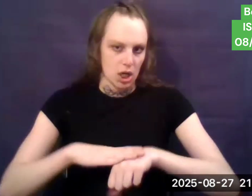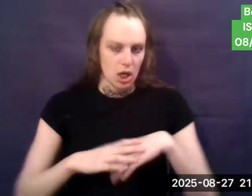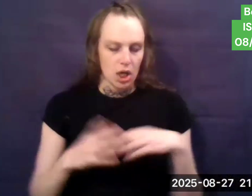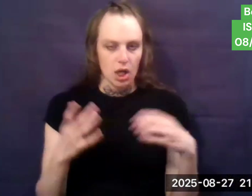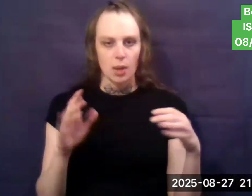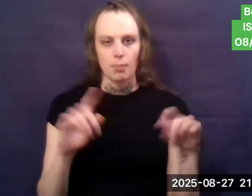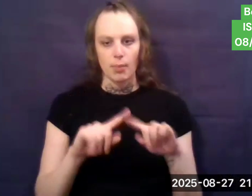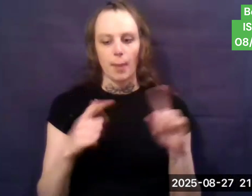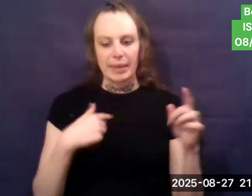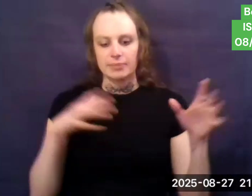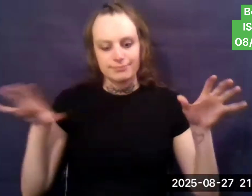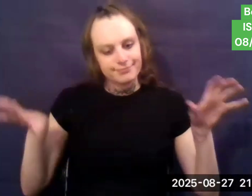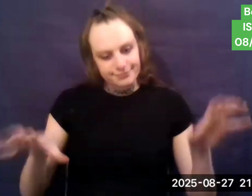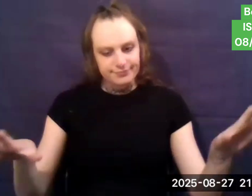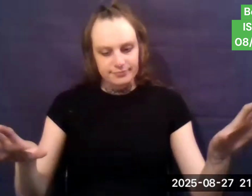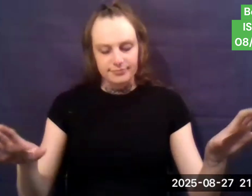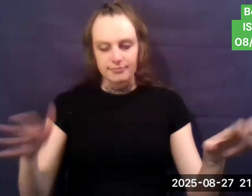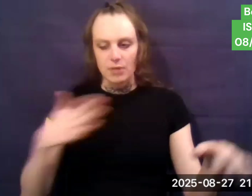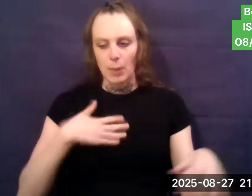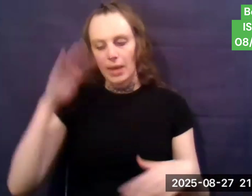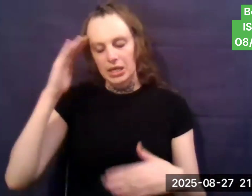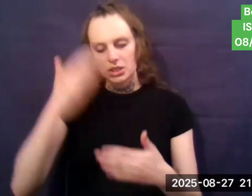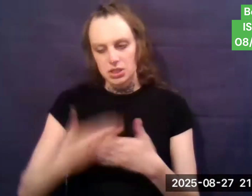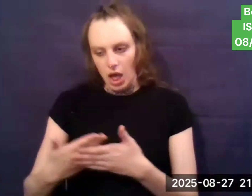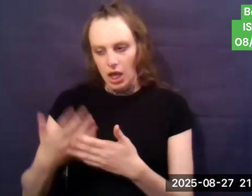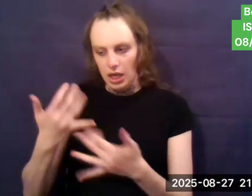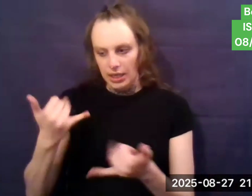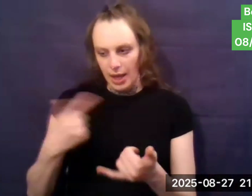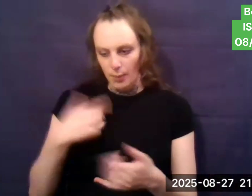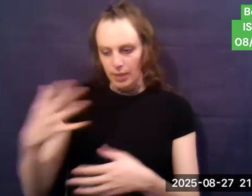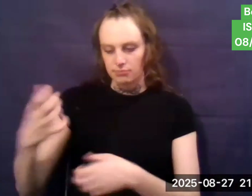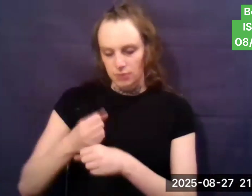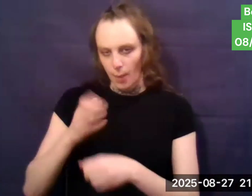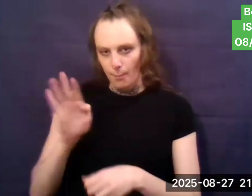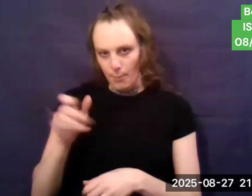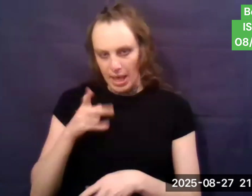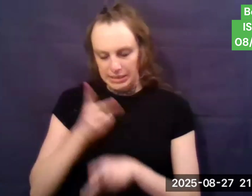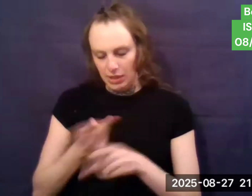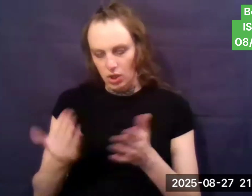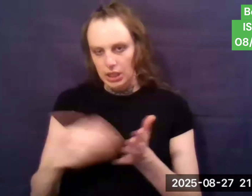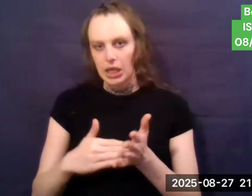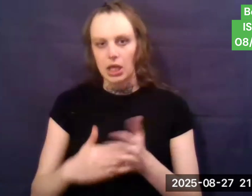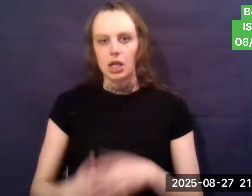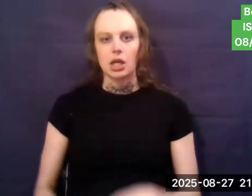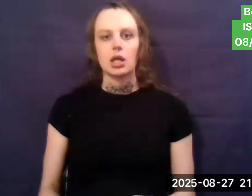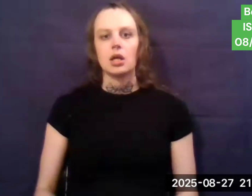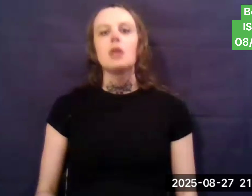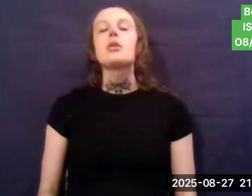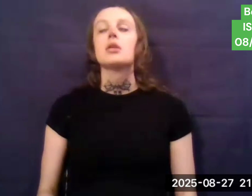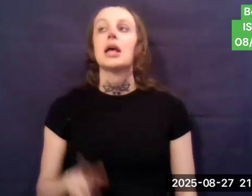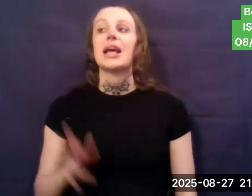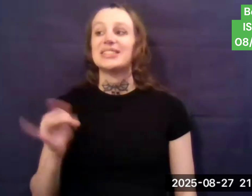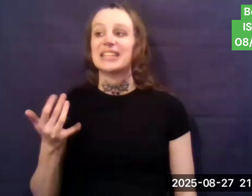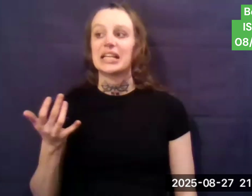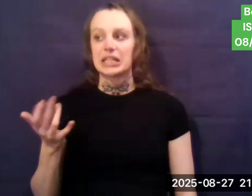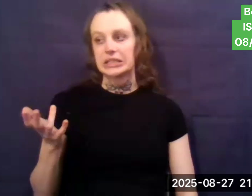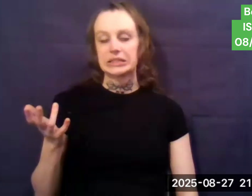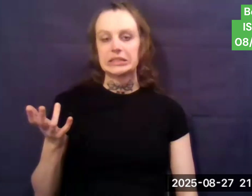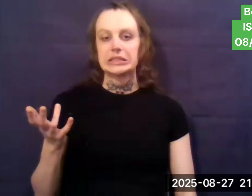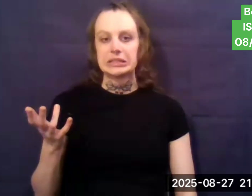got my son back, and all within like an ungodly amount of time, right? Like